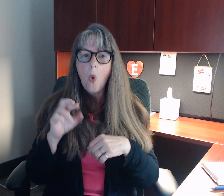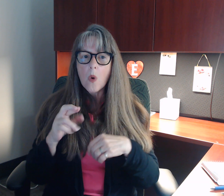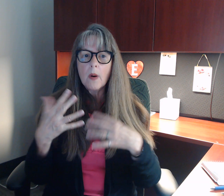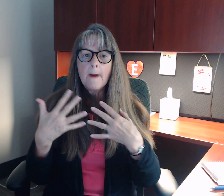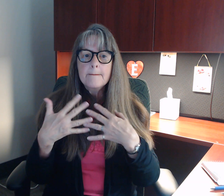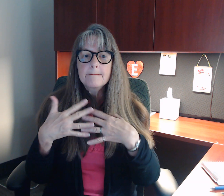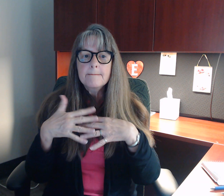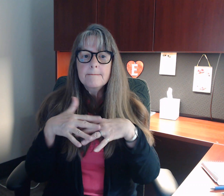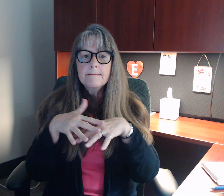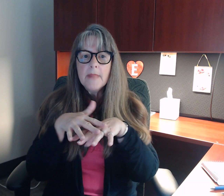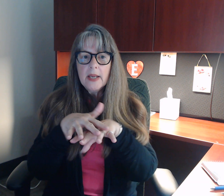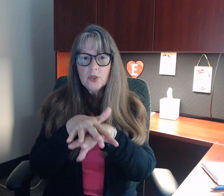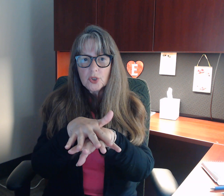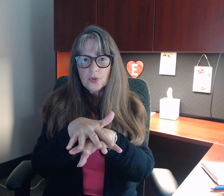or mainstream.